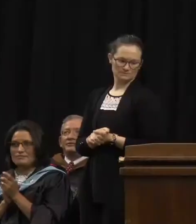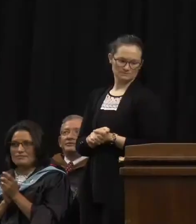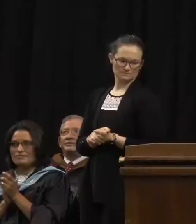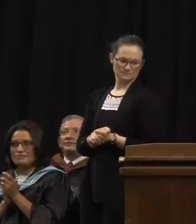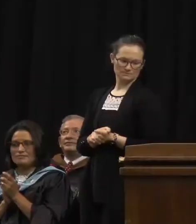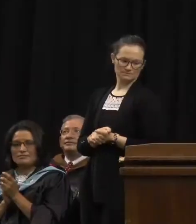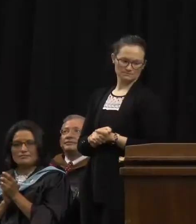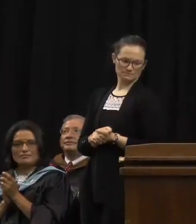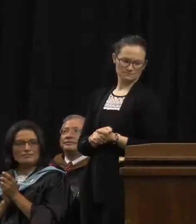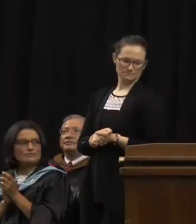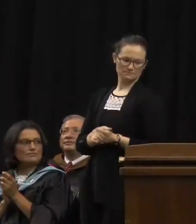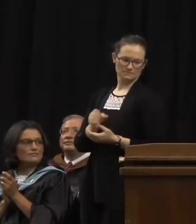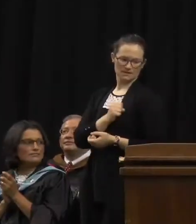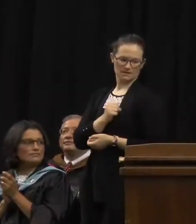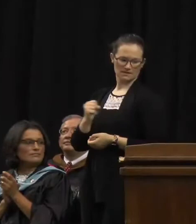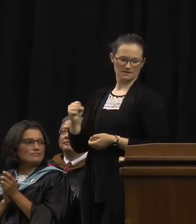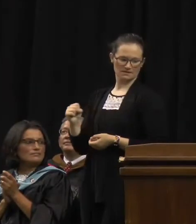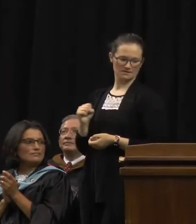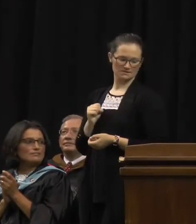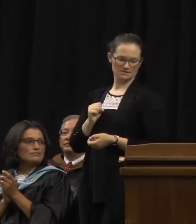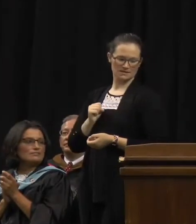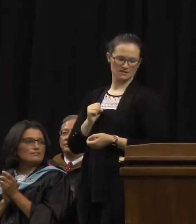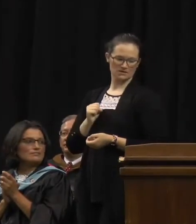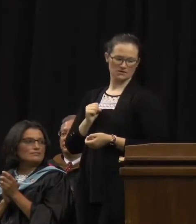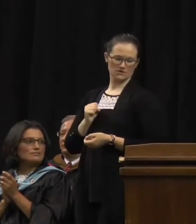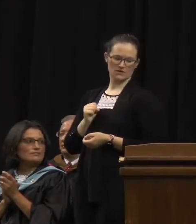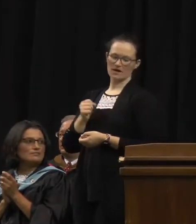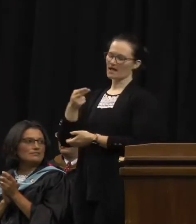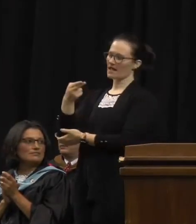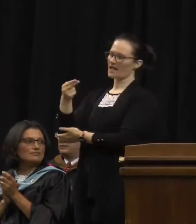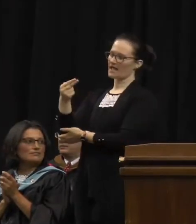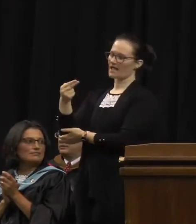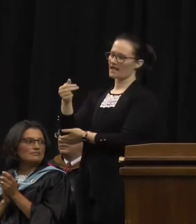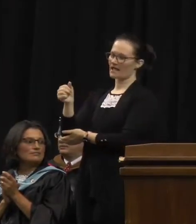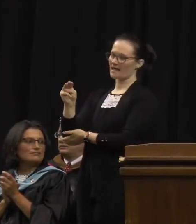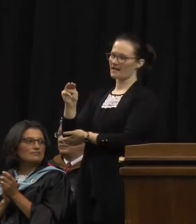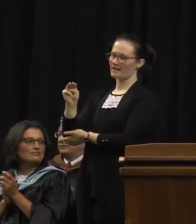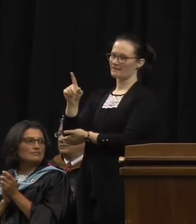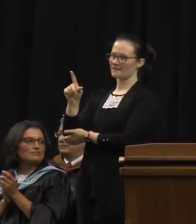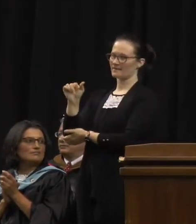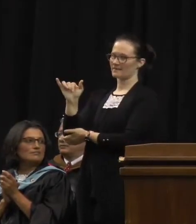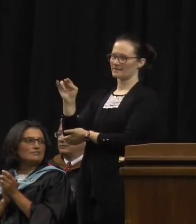And Senator Kerry Hamlin, who will introduce